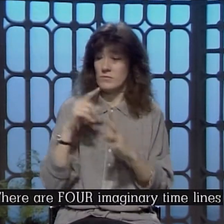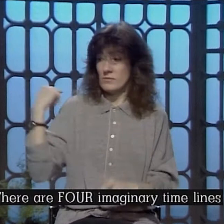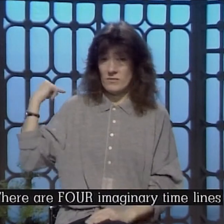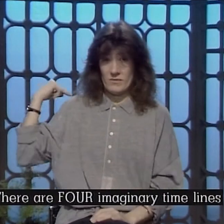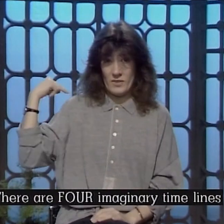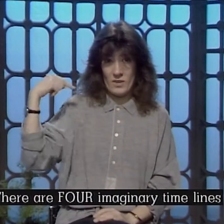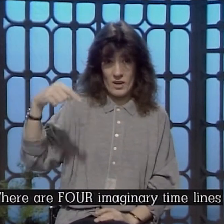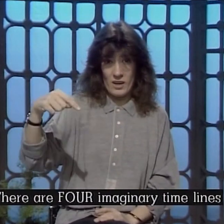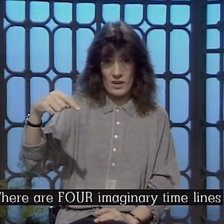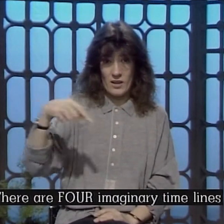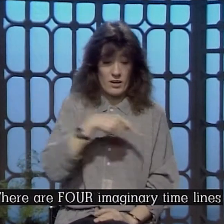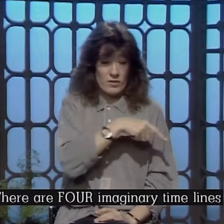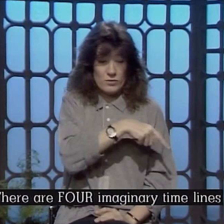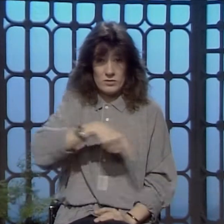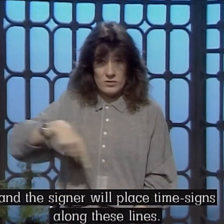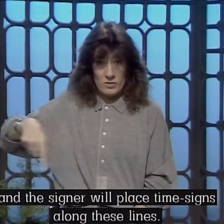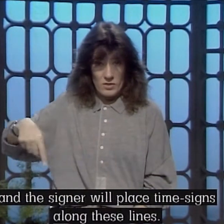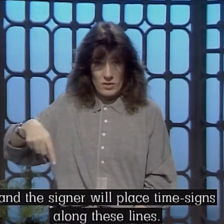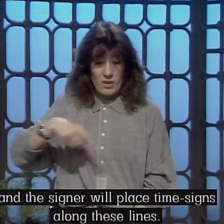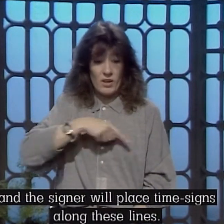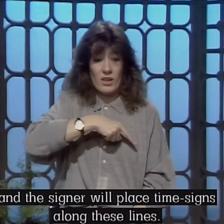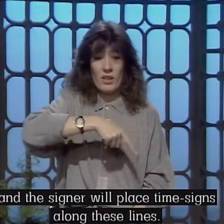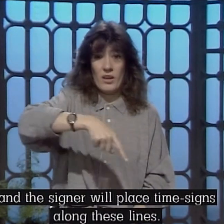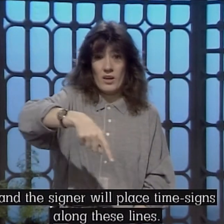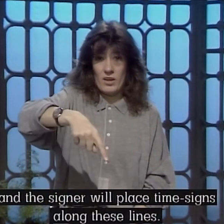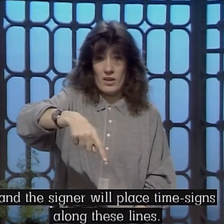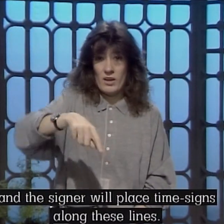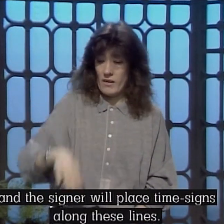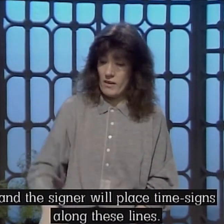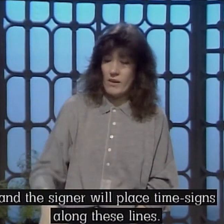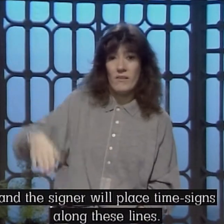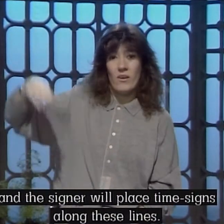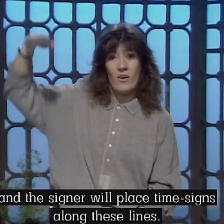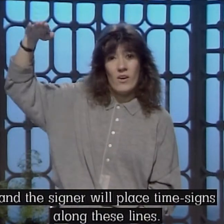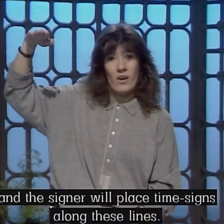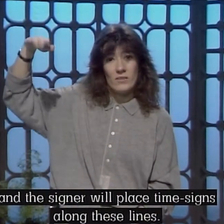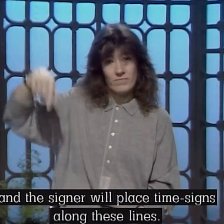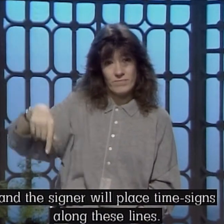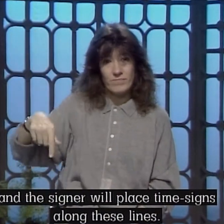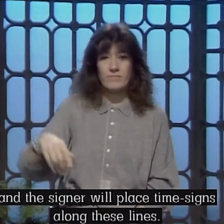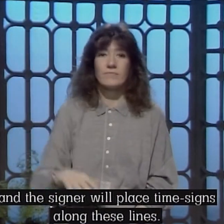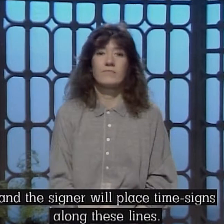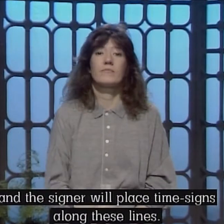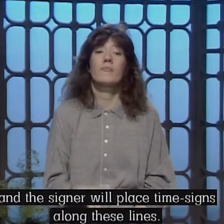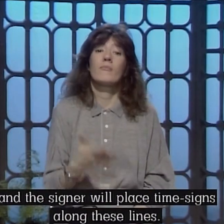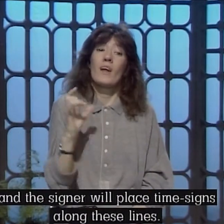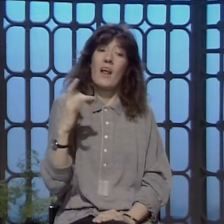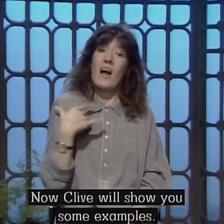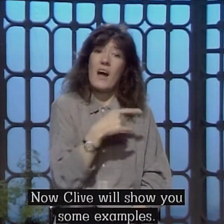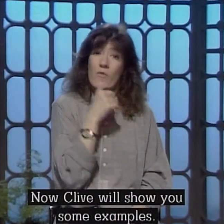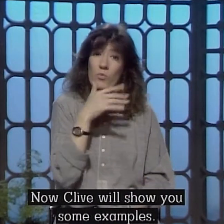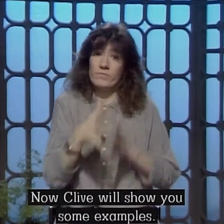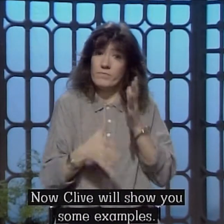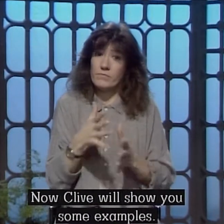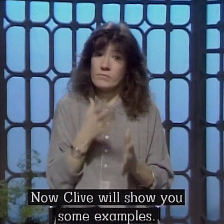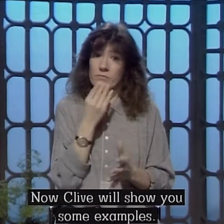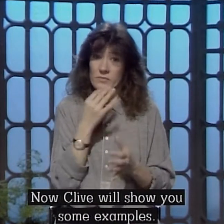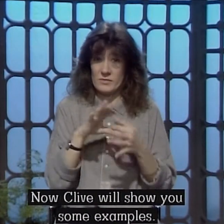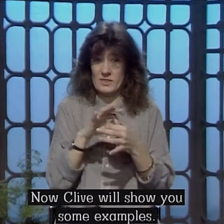imaginary timelines, and the signer will place signs referring to time along these lines. Now Clive's going to show you a